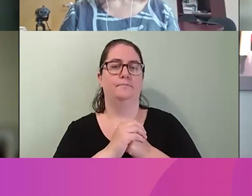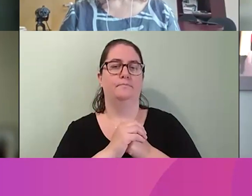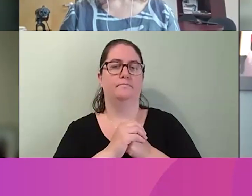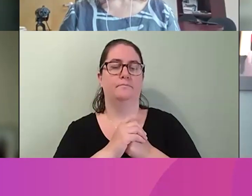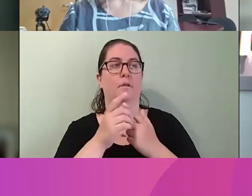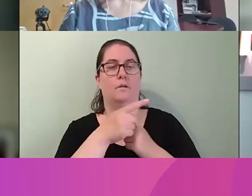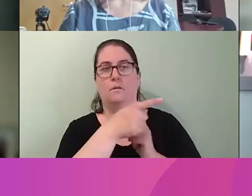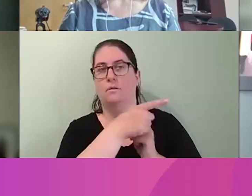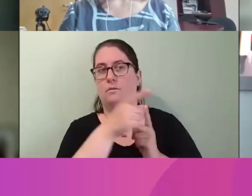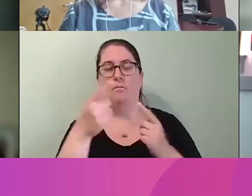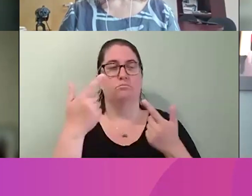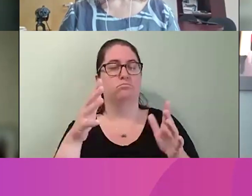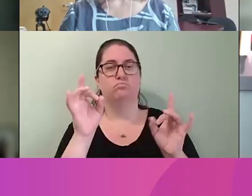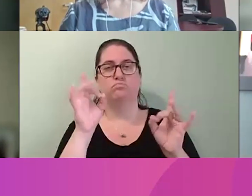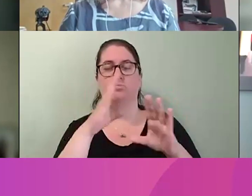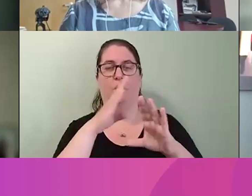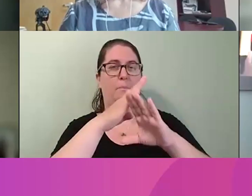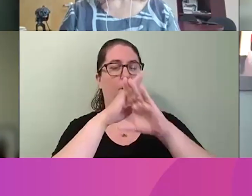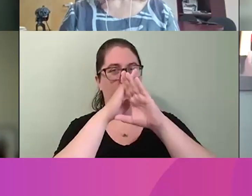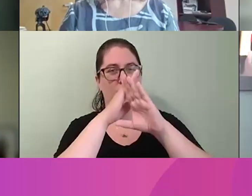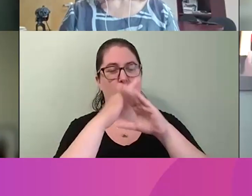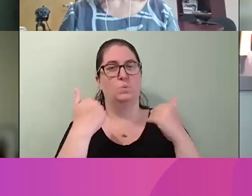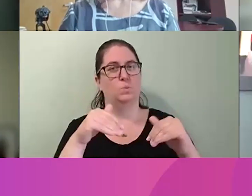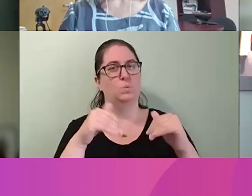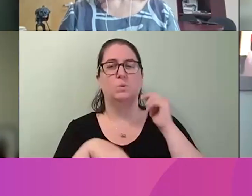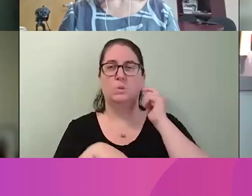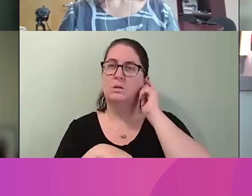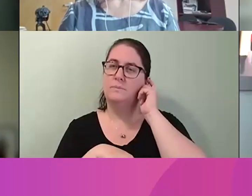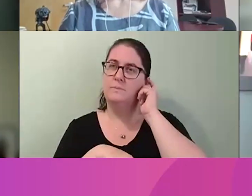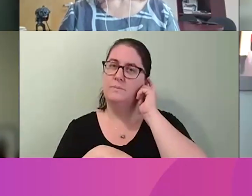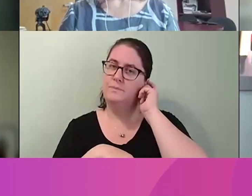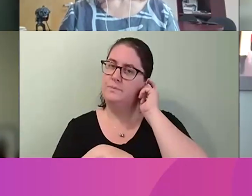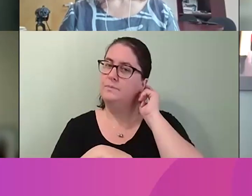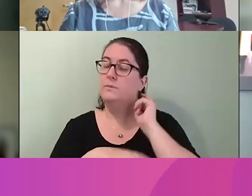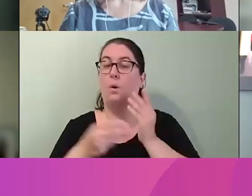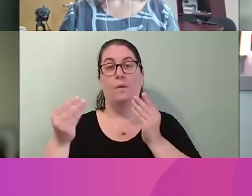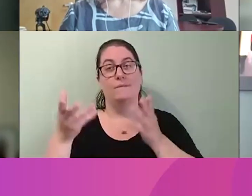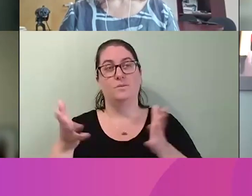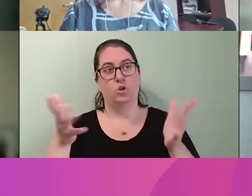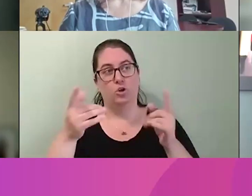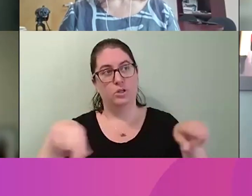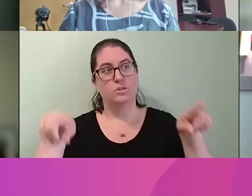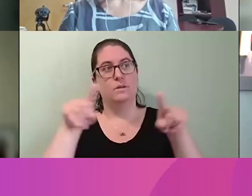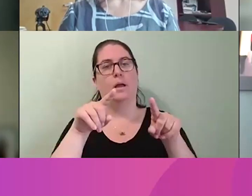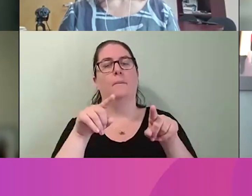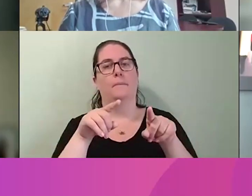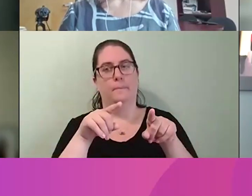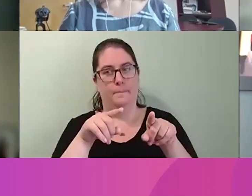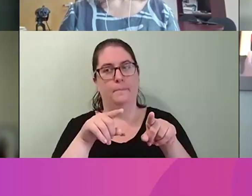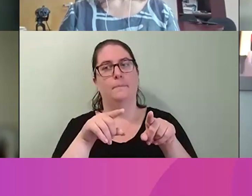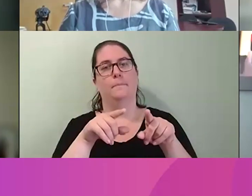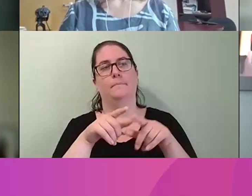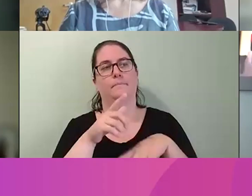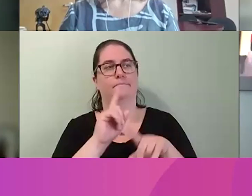barriers that they're facing on a day-to-day basis. So um, facilitators encouraged and supported women as they're going through